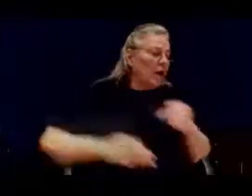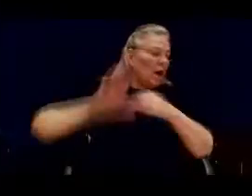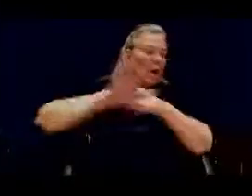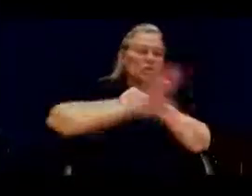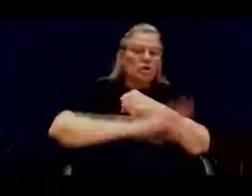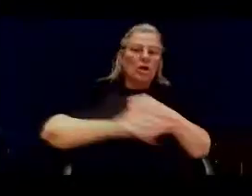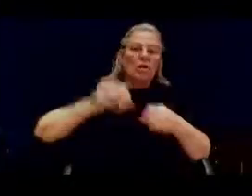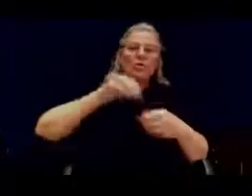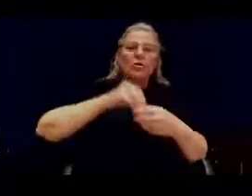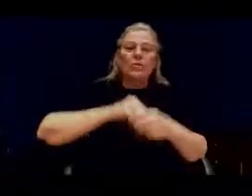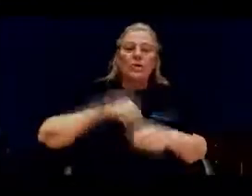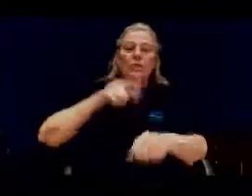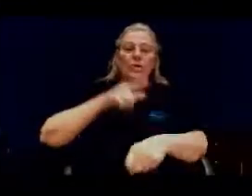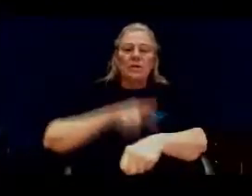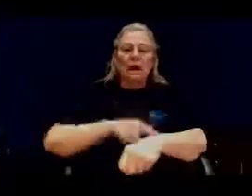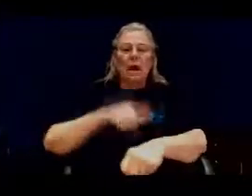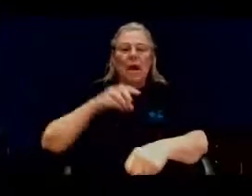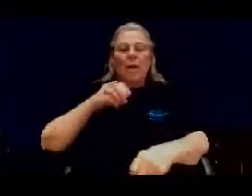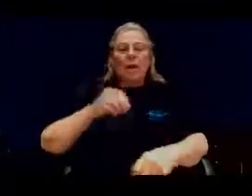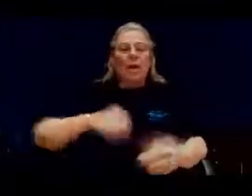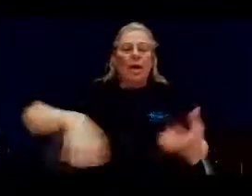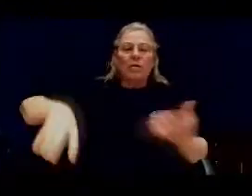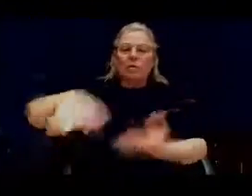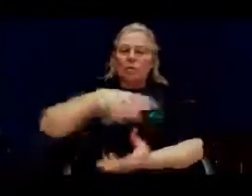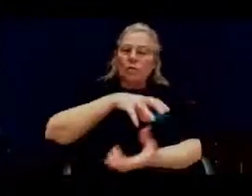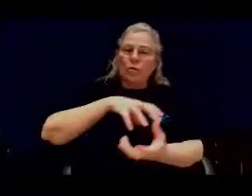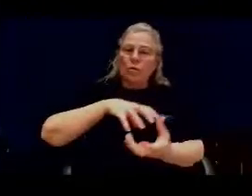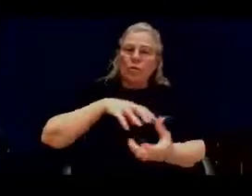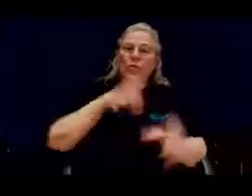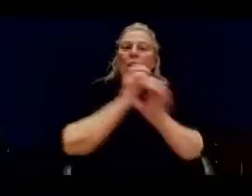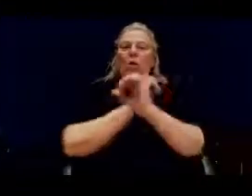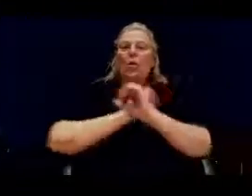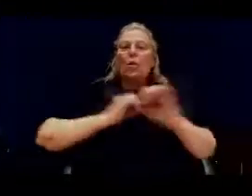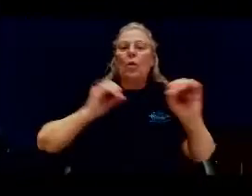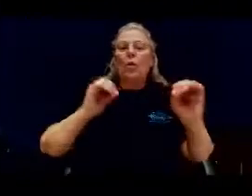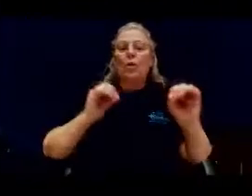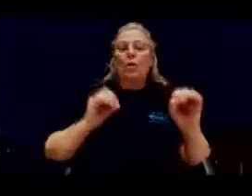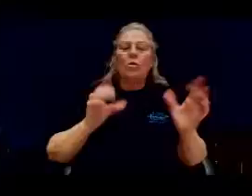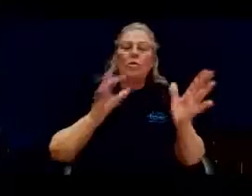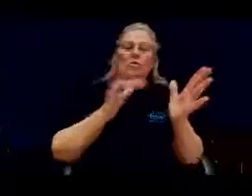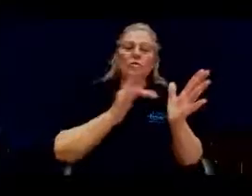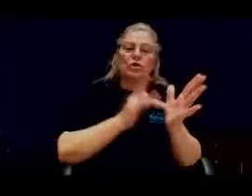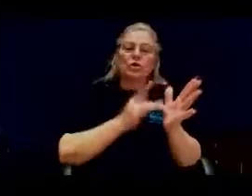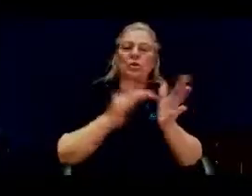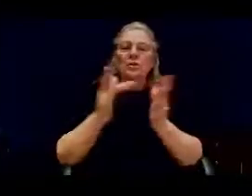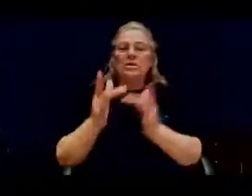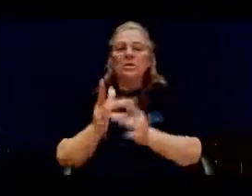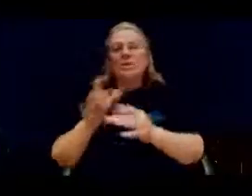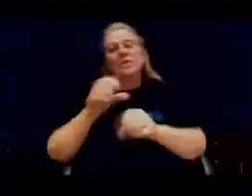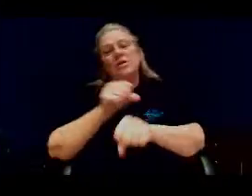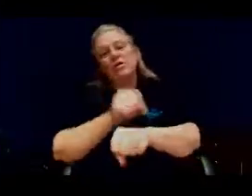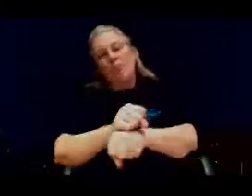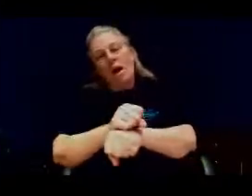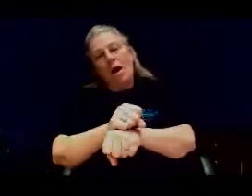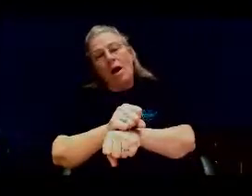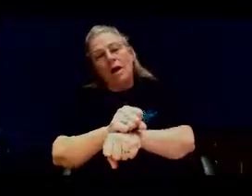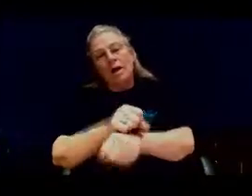a shelter in the time of storm. Oh, Jesus is a rock in